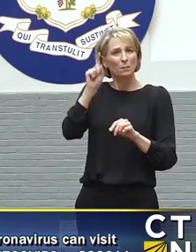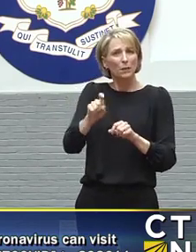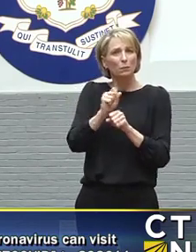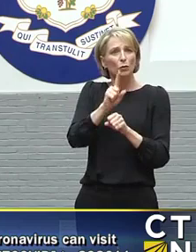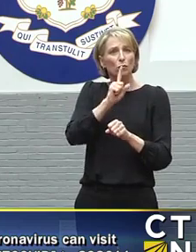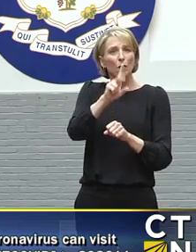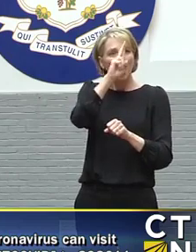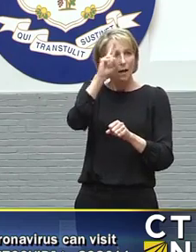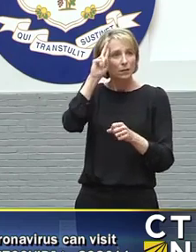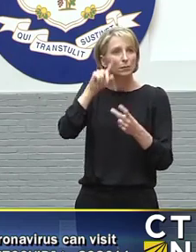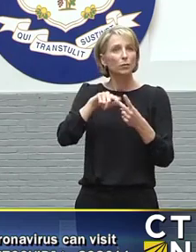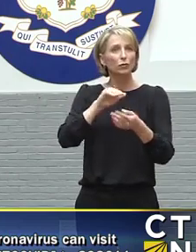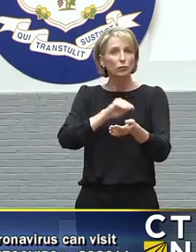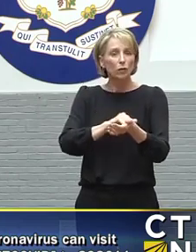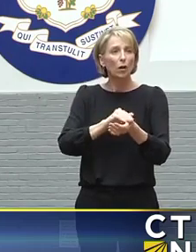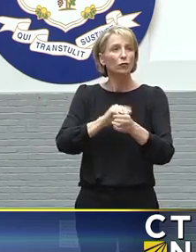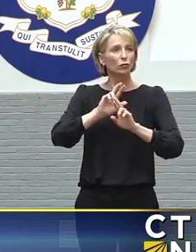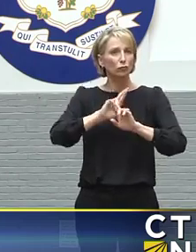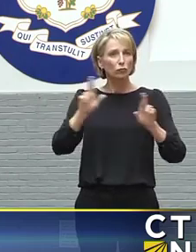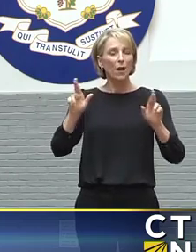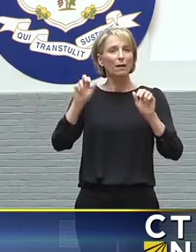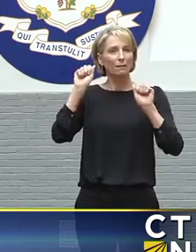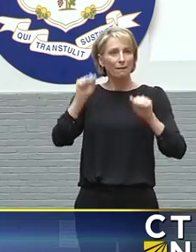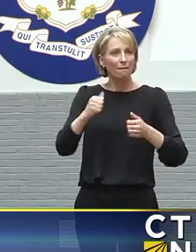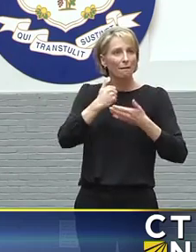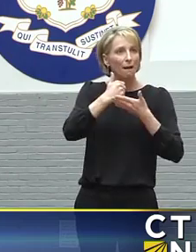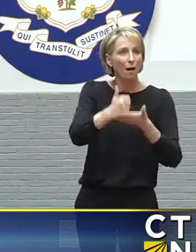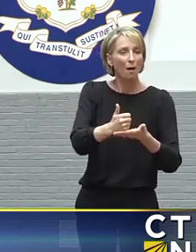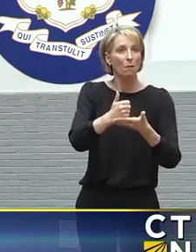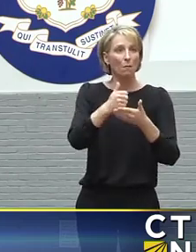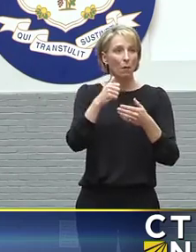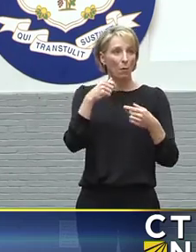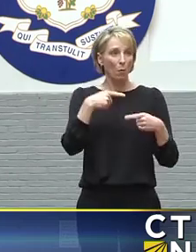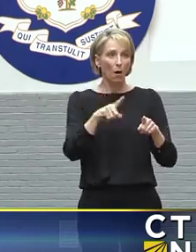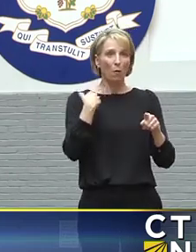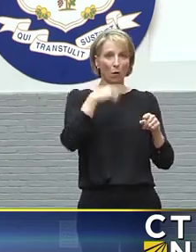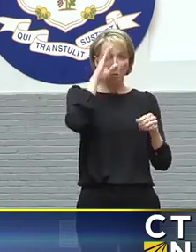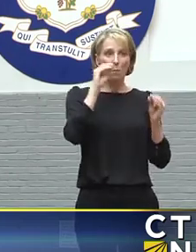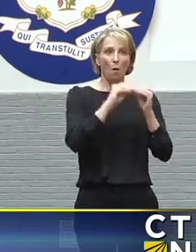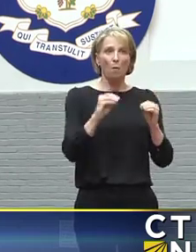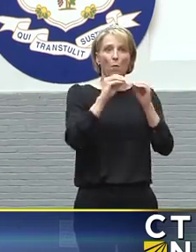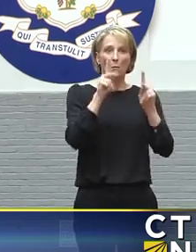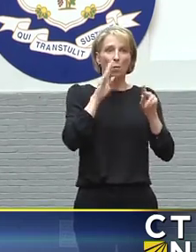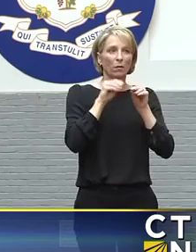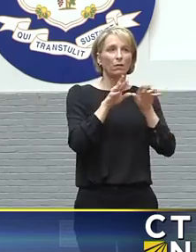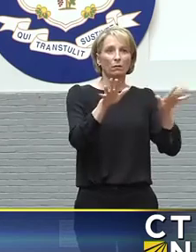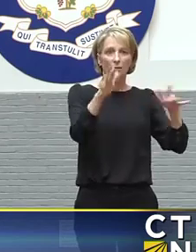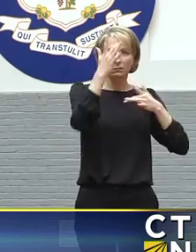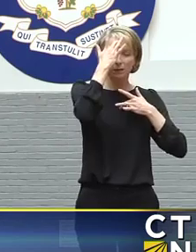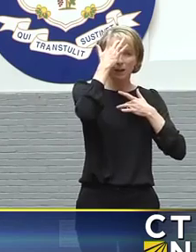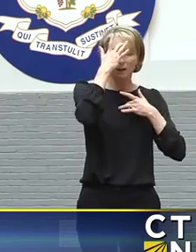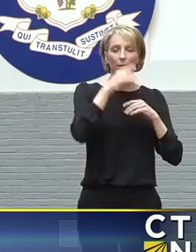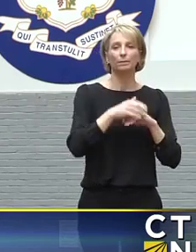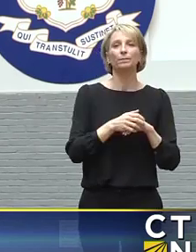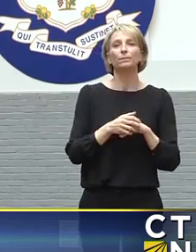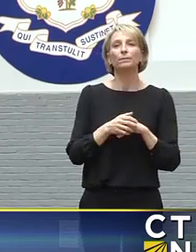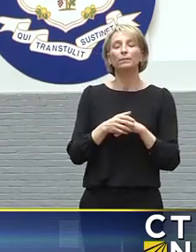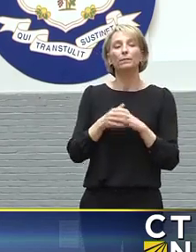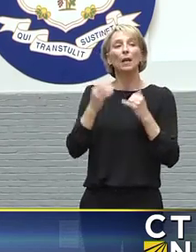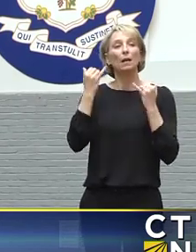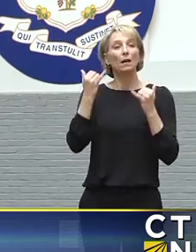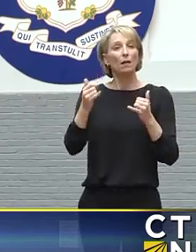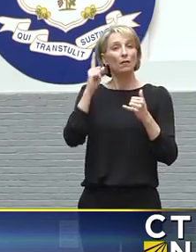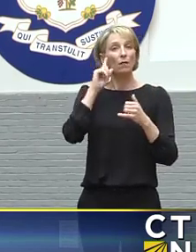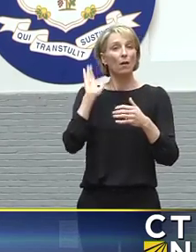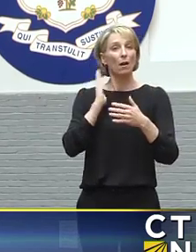to respond as this demand continues to pick up. And when it comes to that supply, we've had a couple of